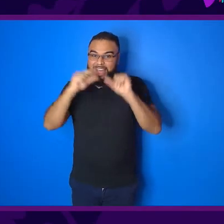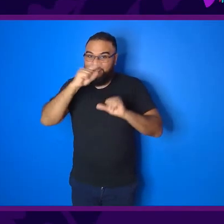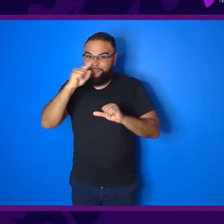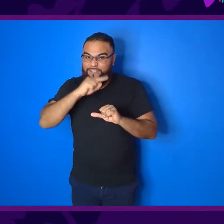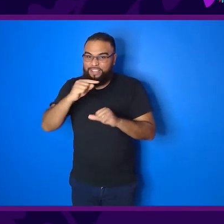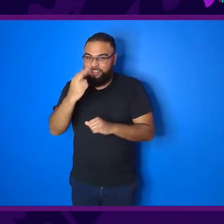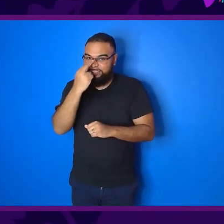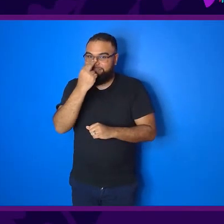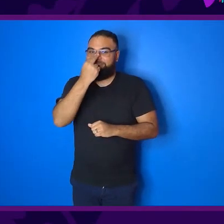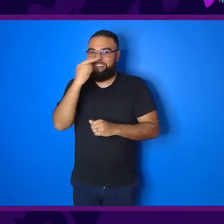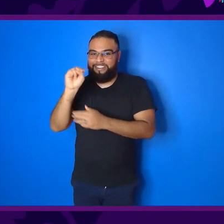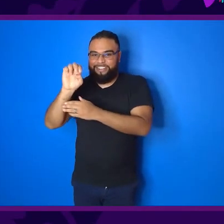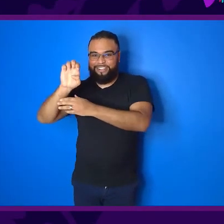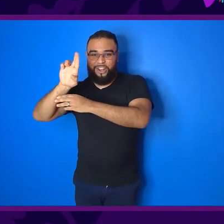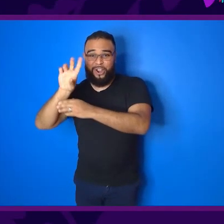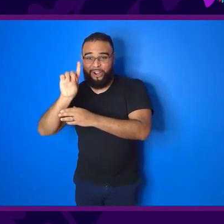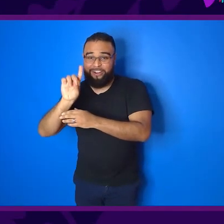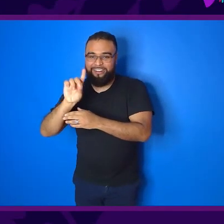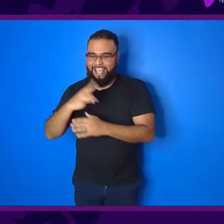You know,